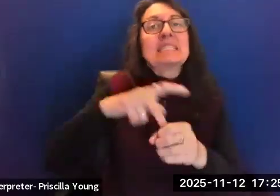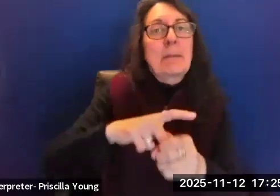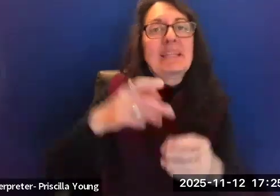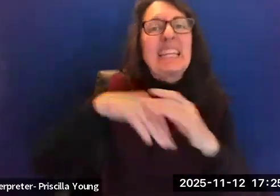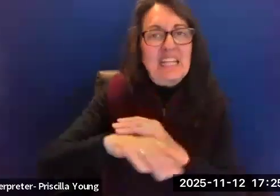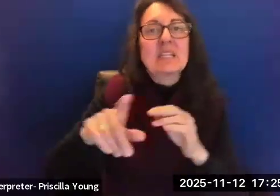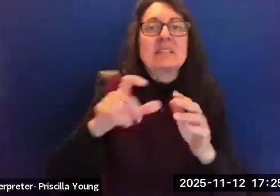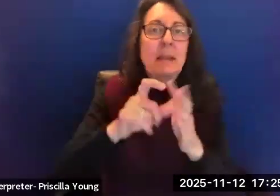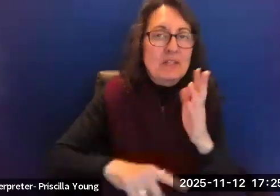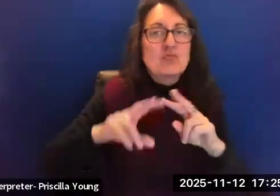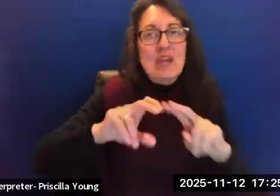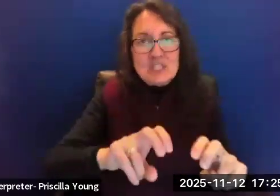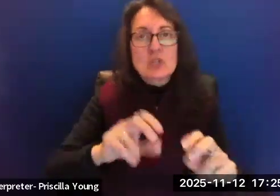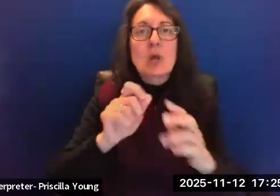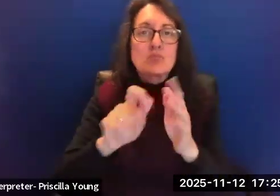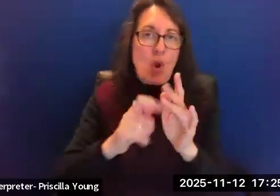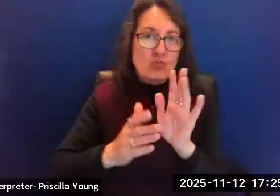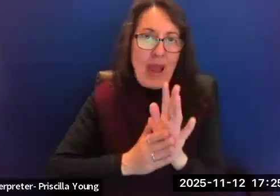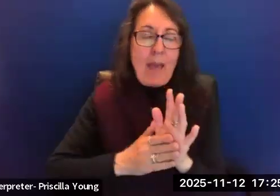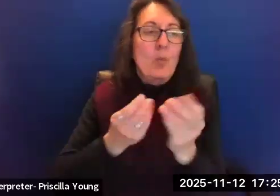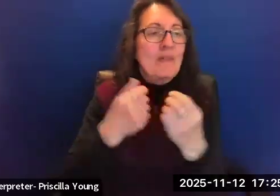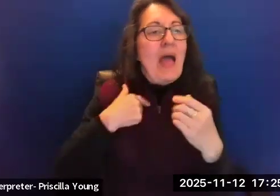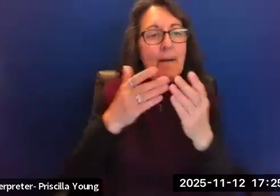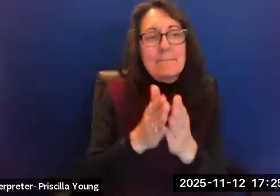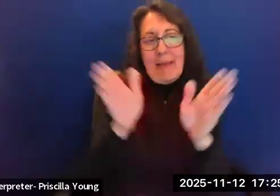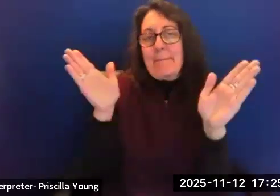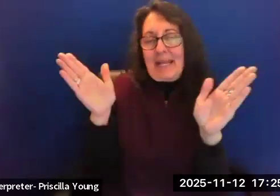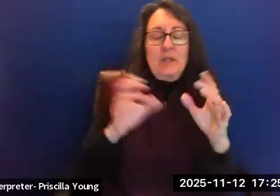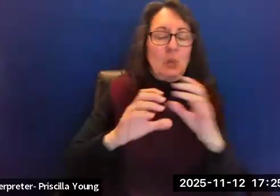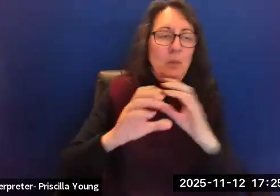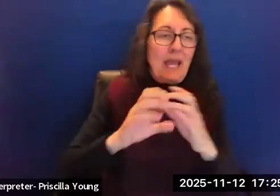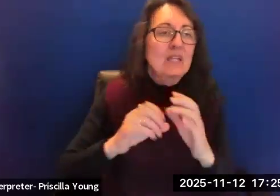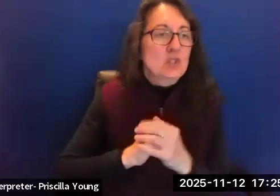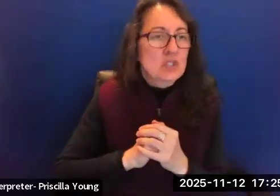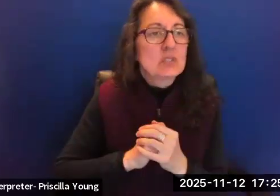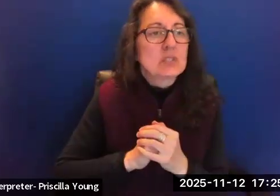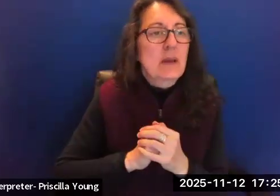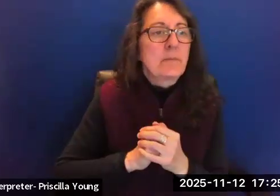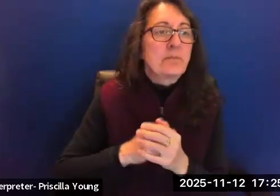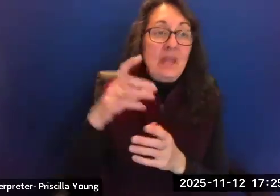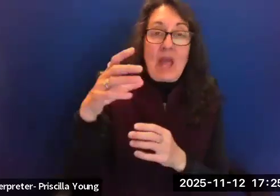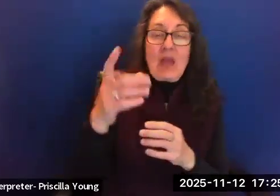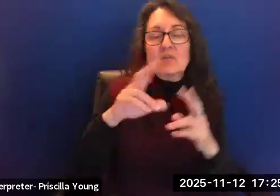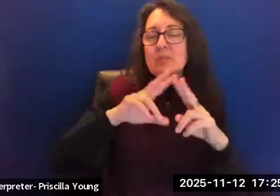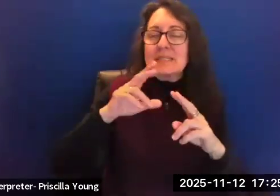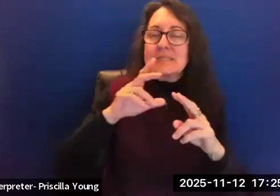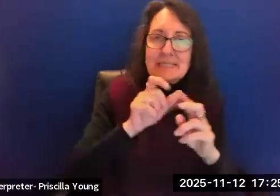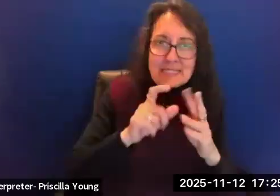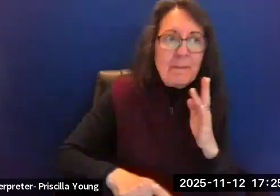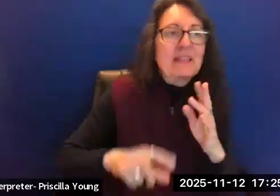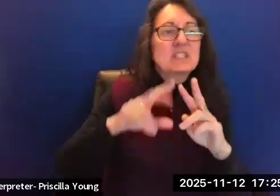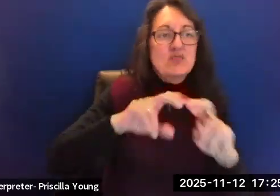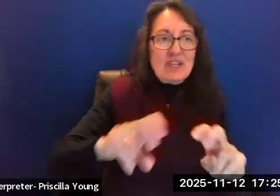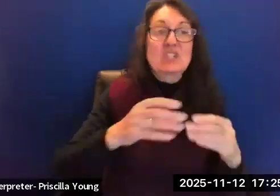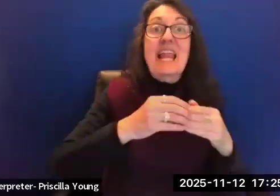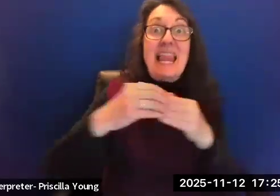Program in our public communications, be working on a research project with objectives